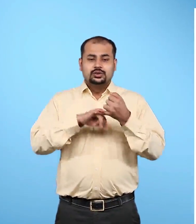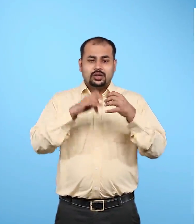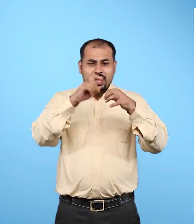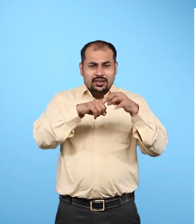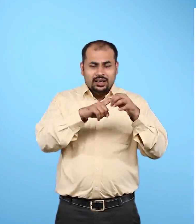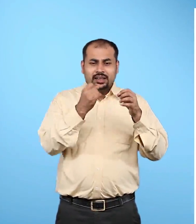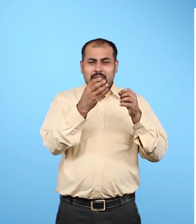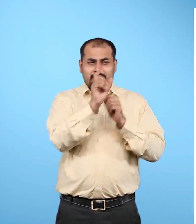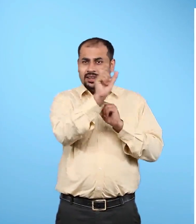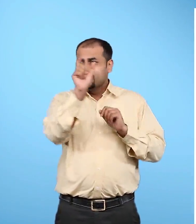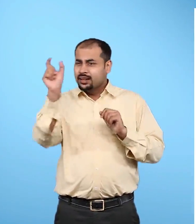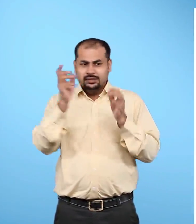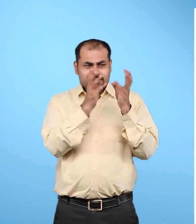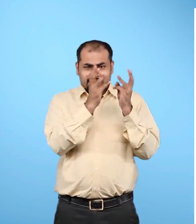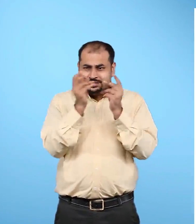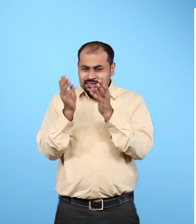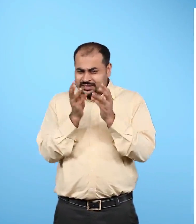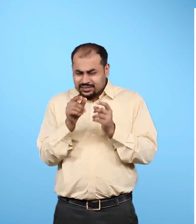not count each square.